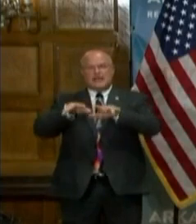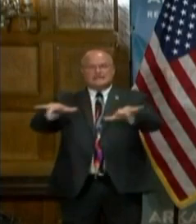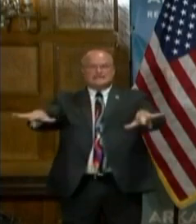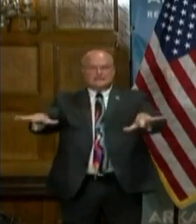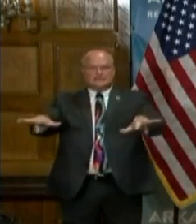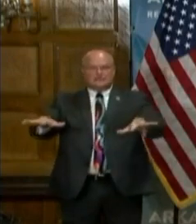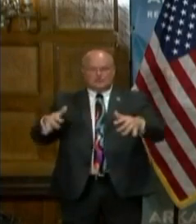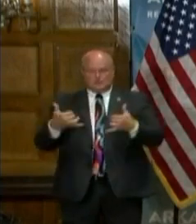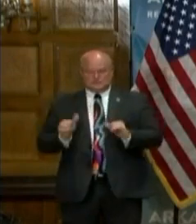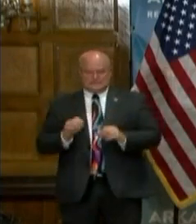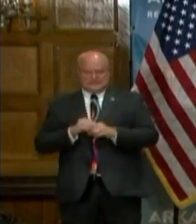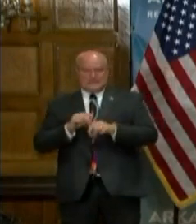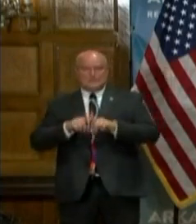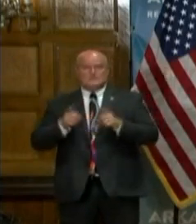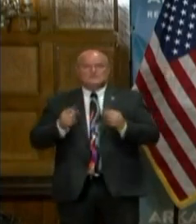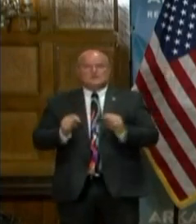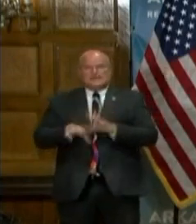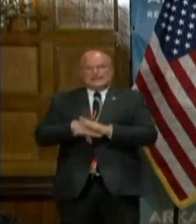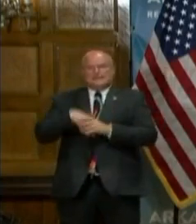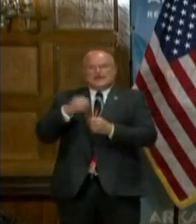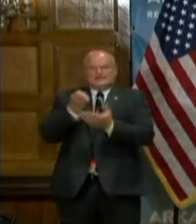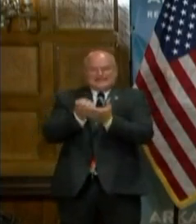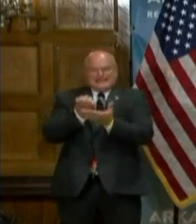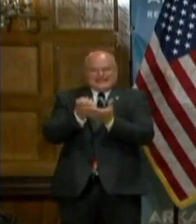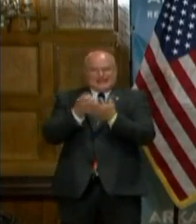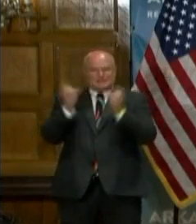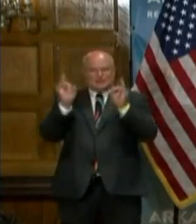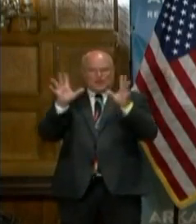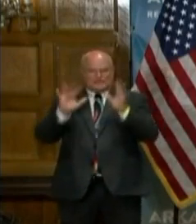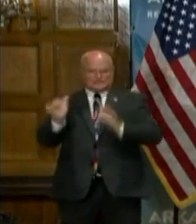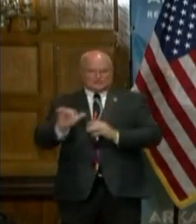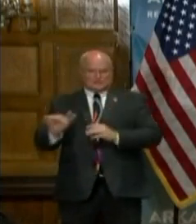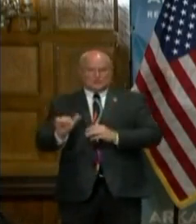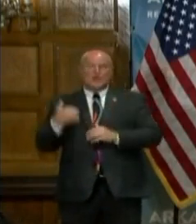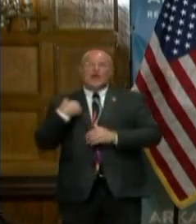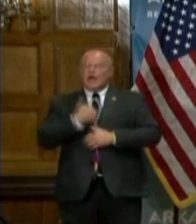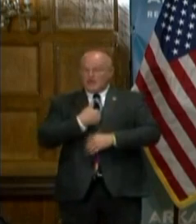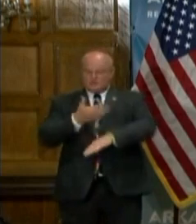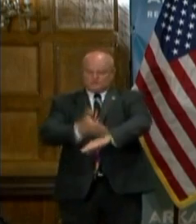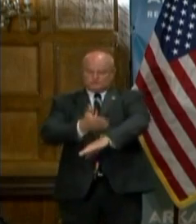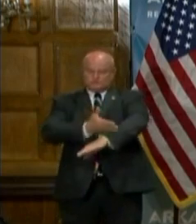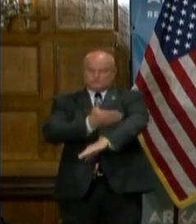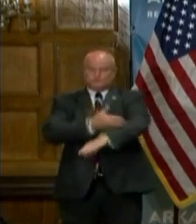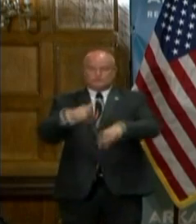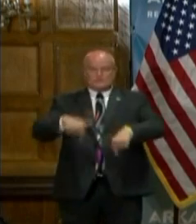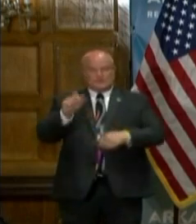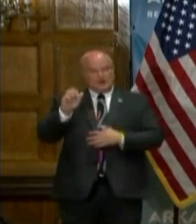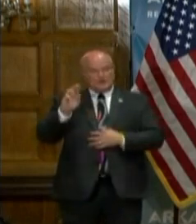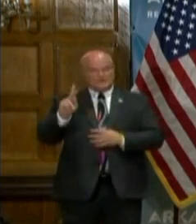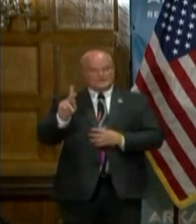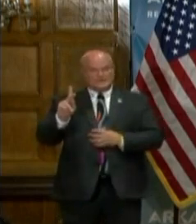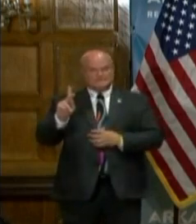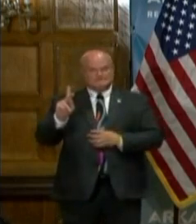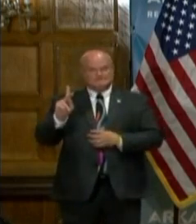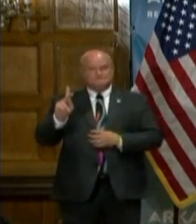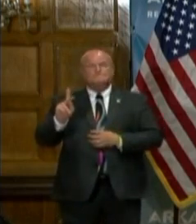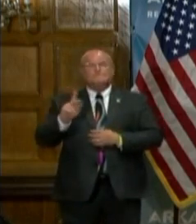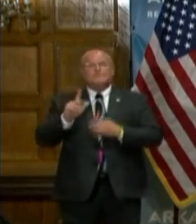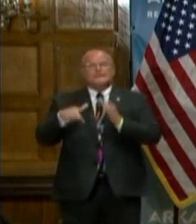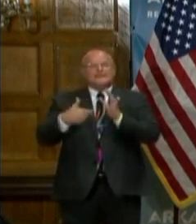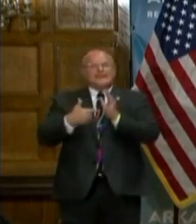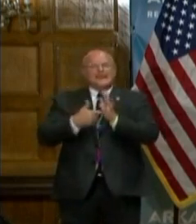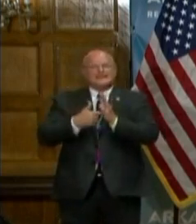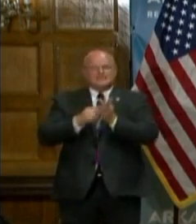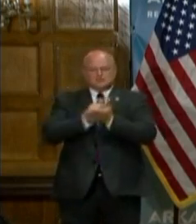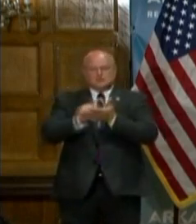it, but we're also trying to come out of an economic crisis, and we're making good progress in Arkansas. And these are